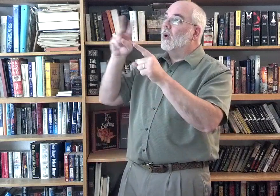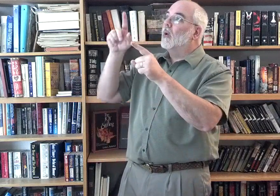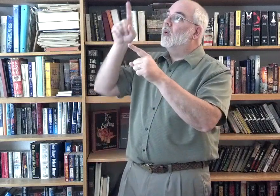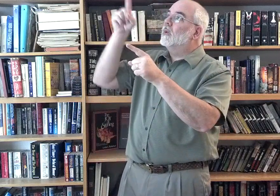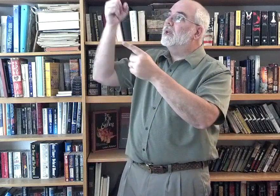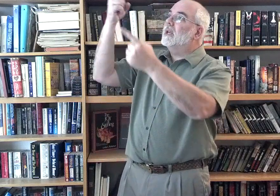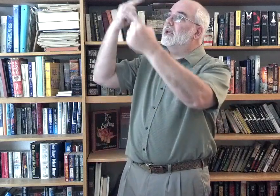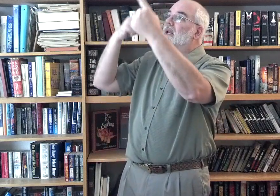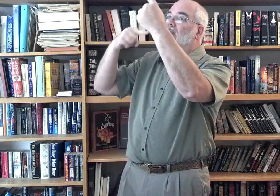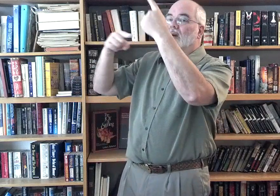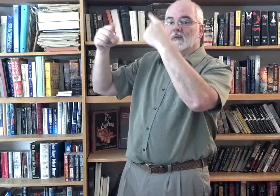Behold, he comes,